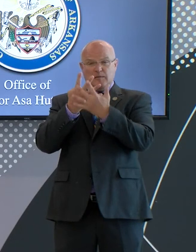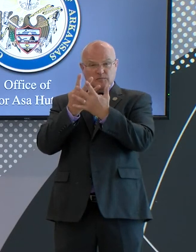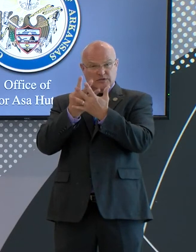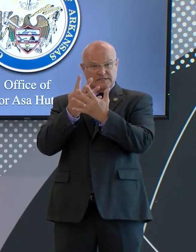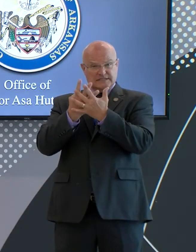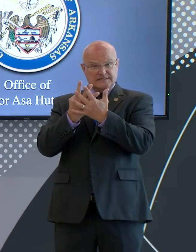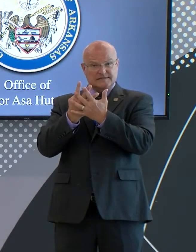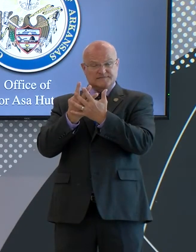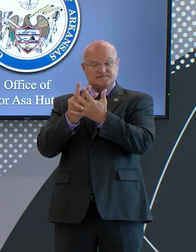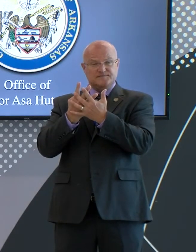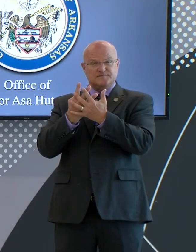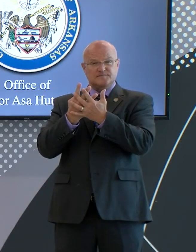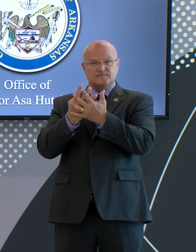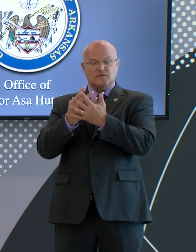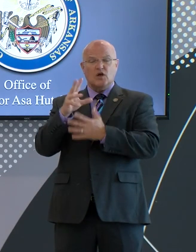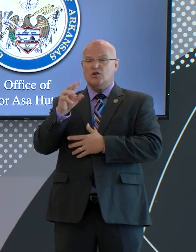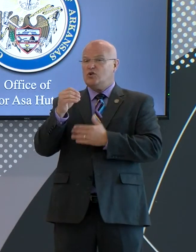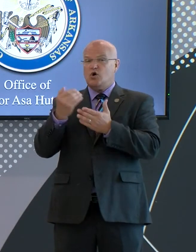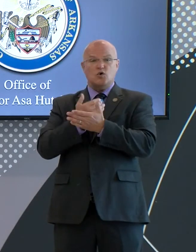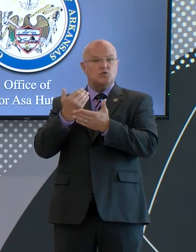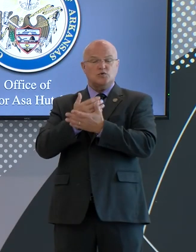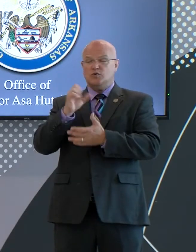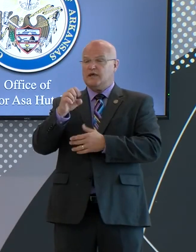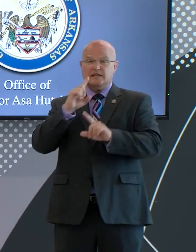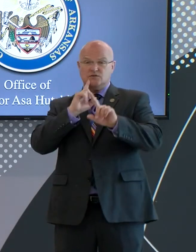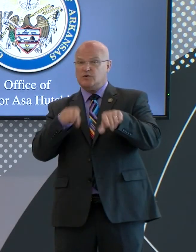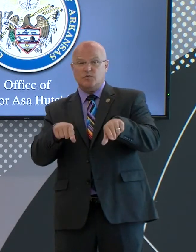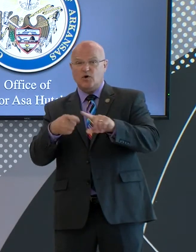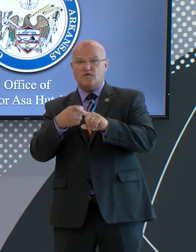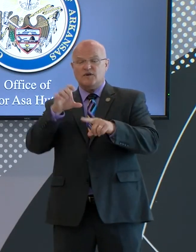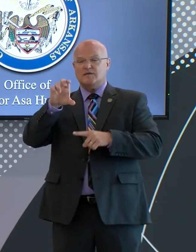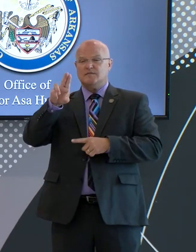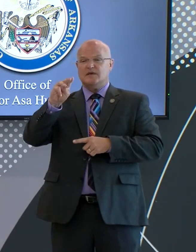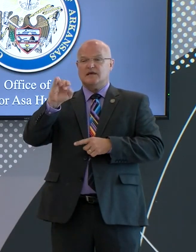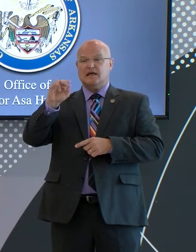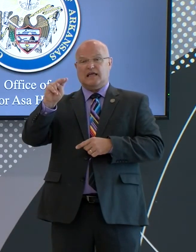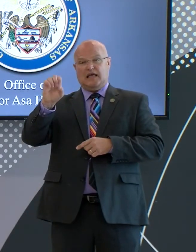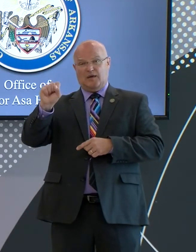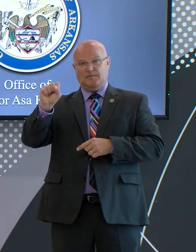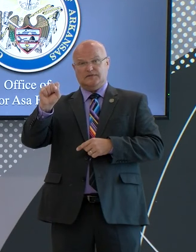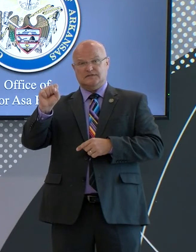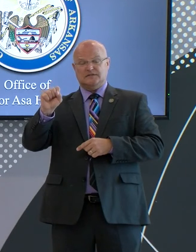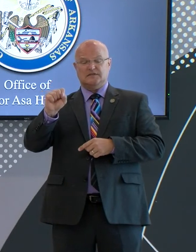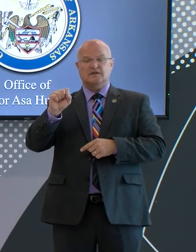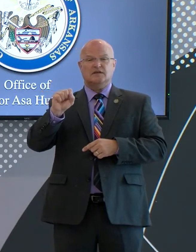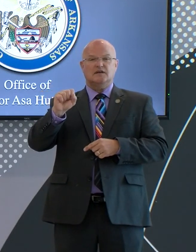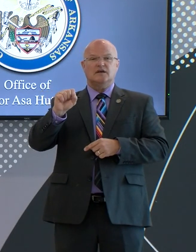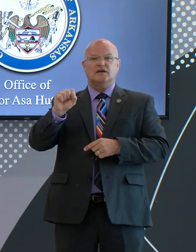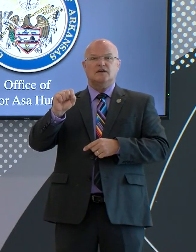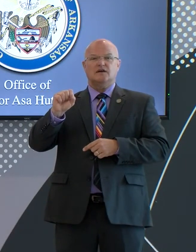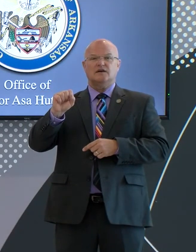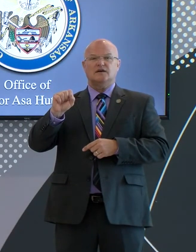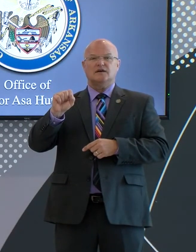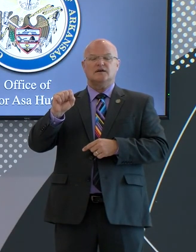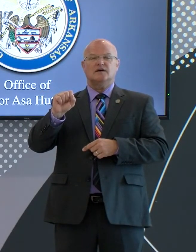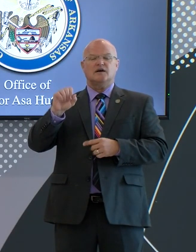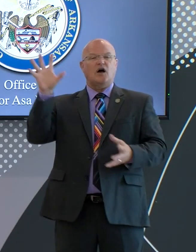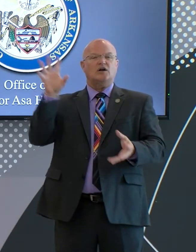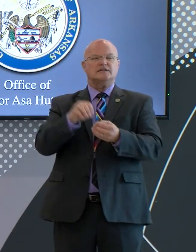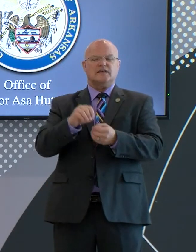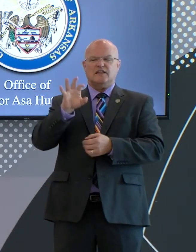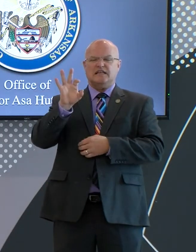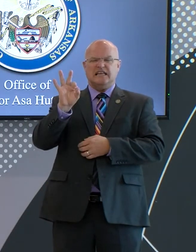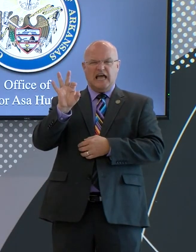prisons no new cases to report from the Cummins unit. We have a total of